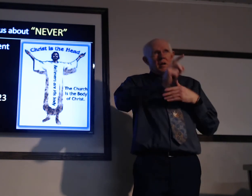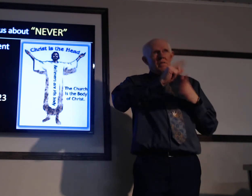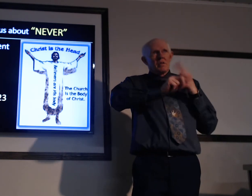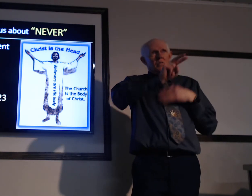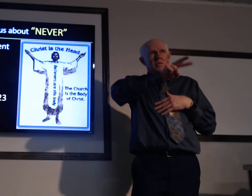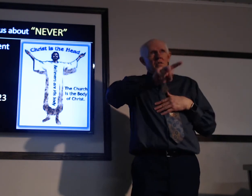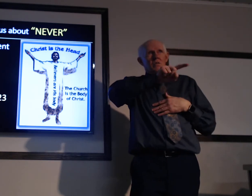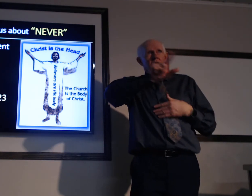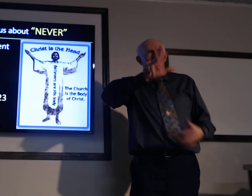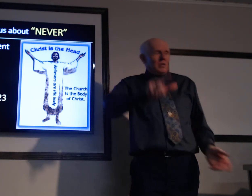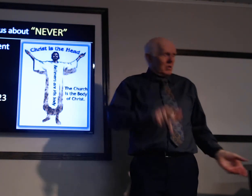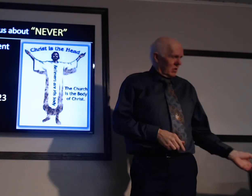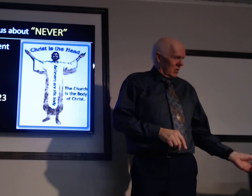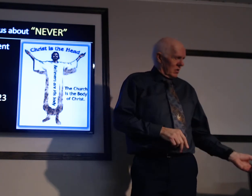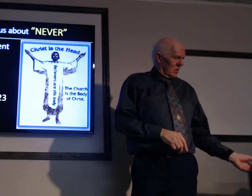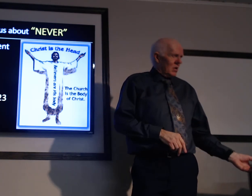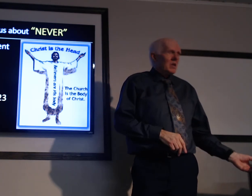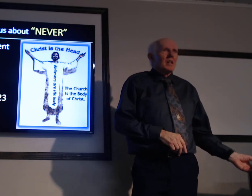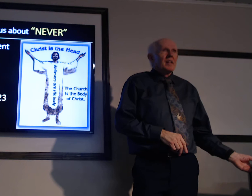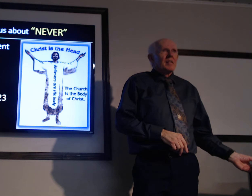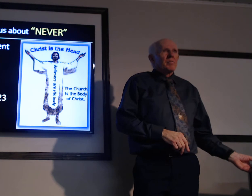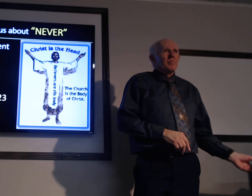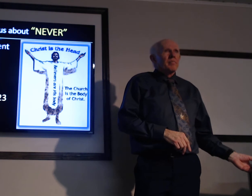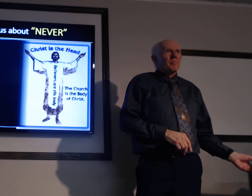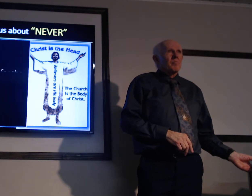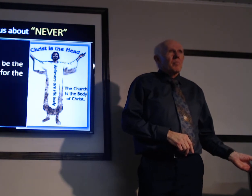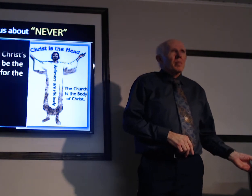In Ephesians 1, 22 and 23,